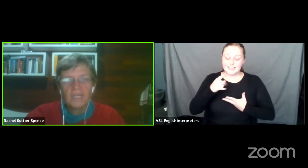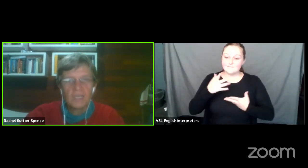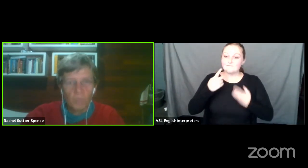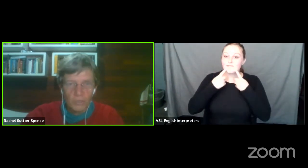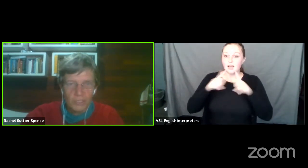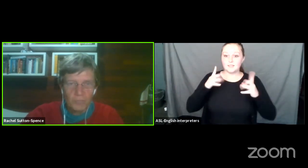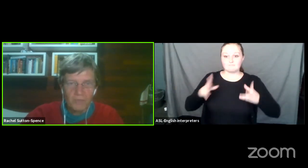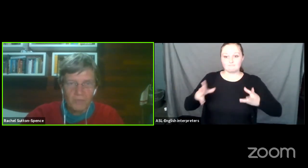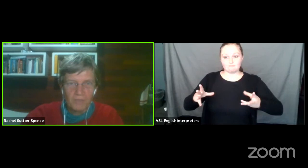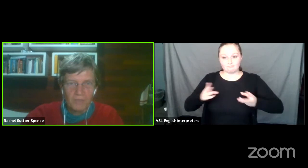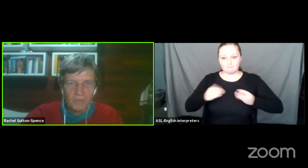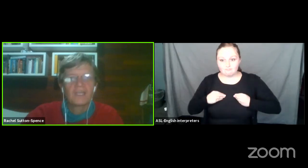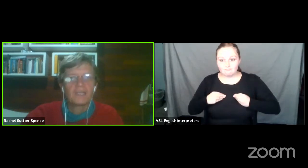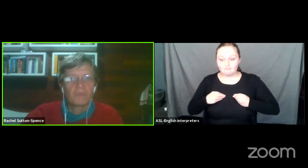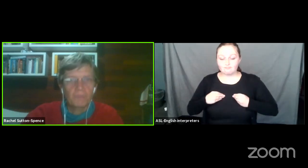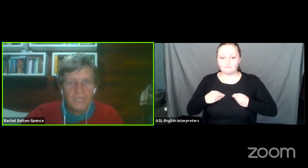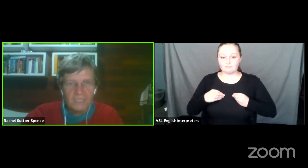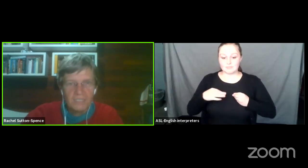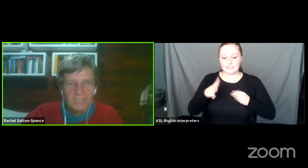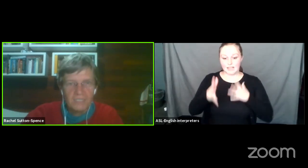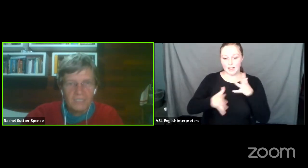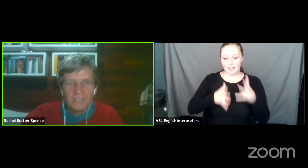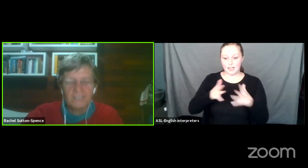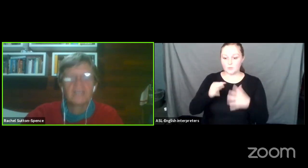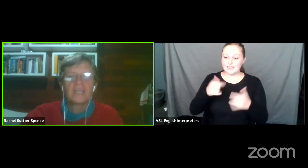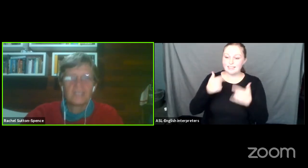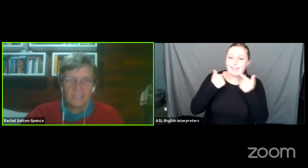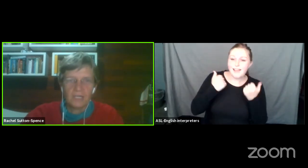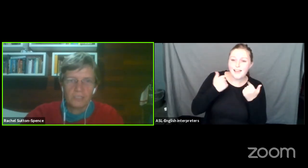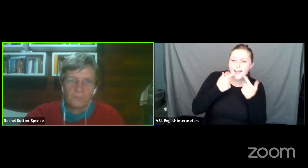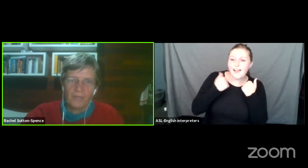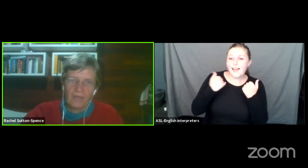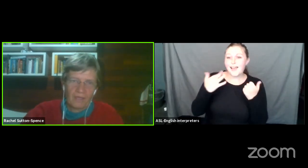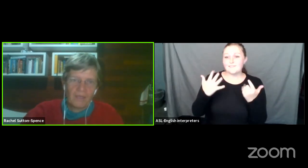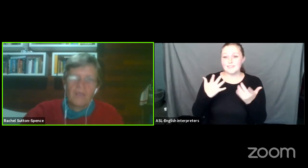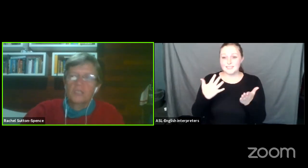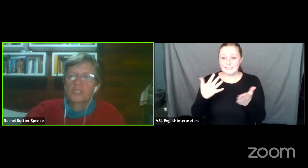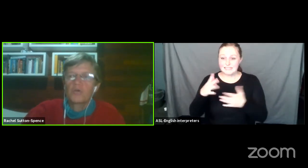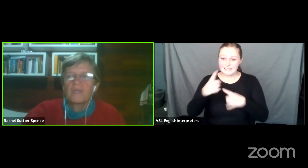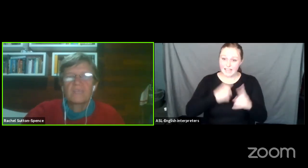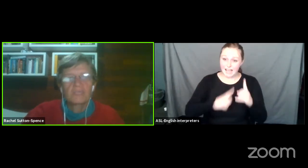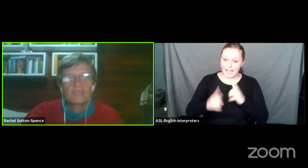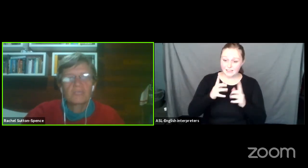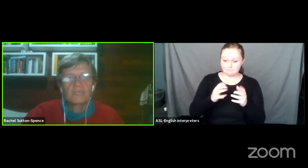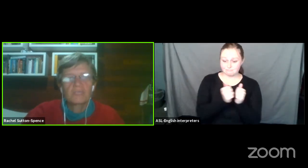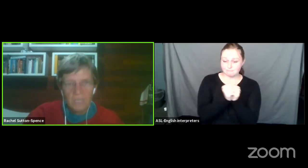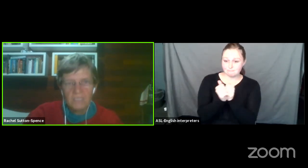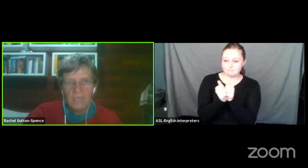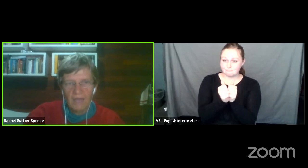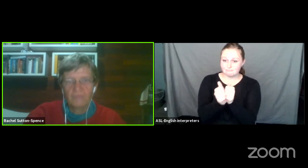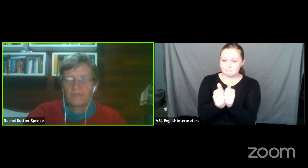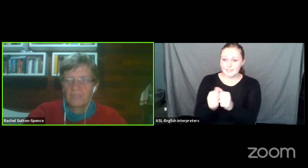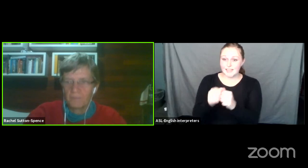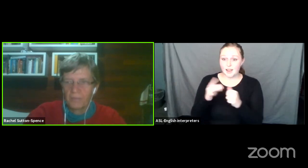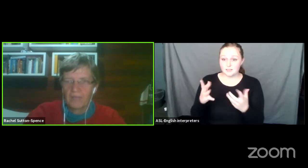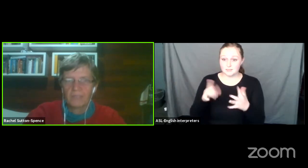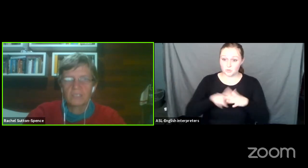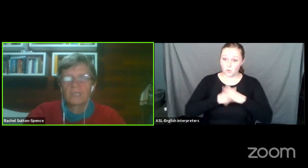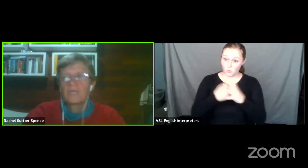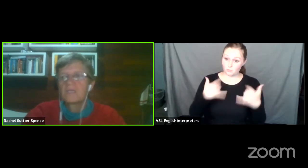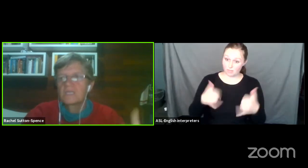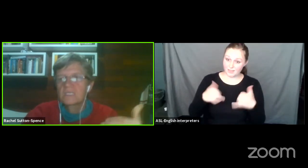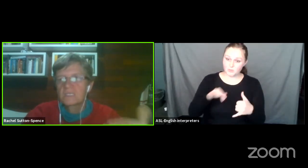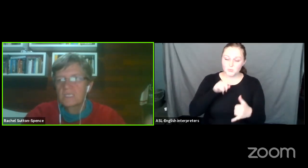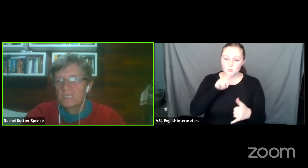laughed, he wanted to be involved, he repeated the signs, he started playing. So this really does have an